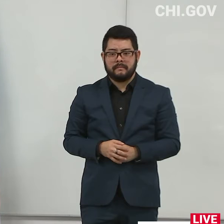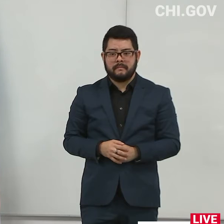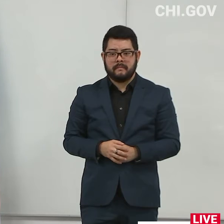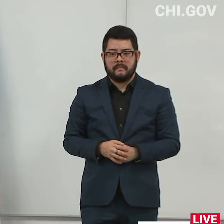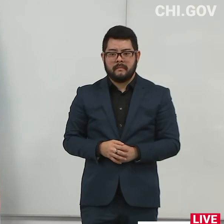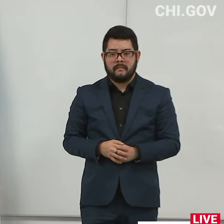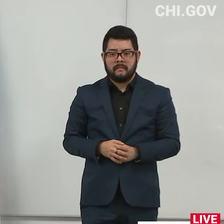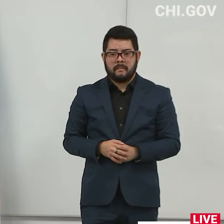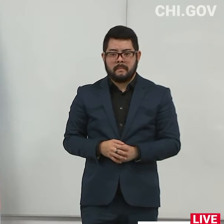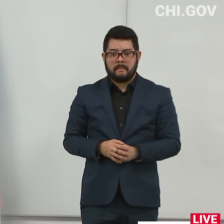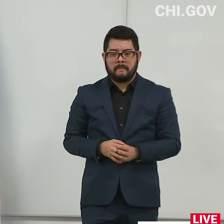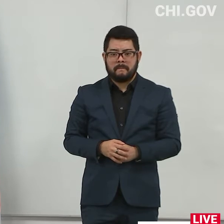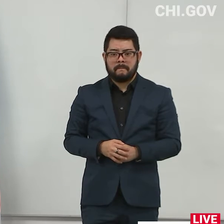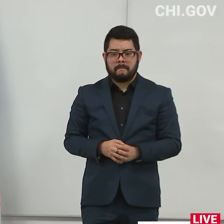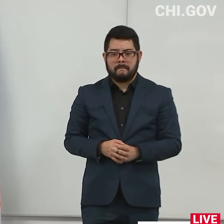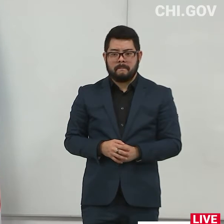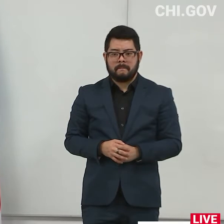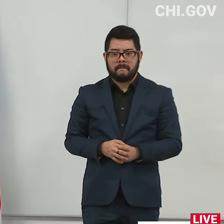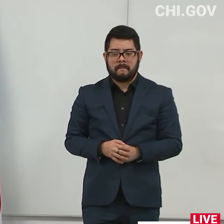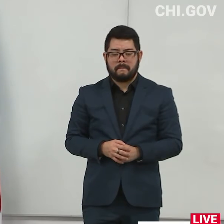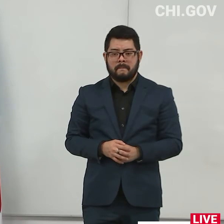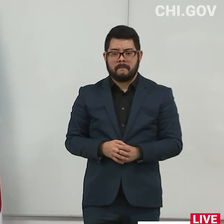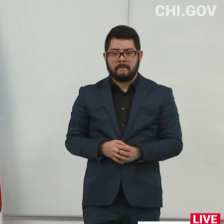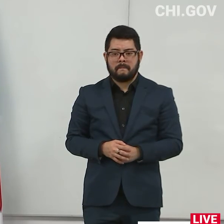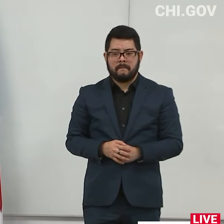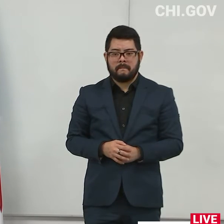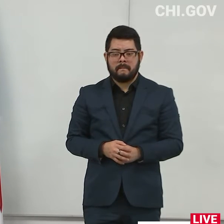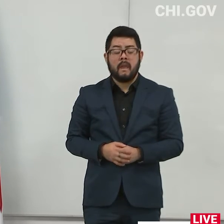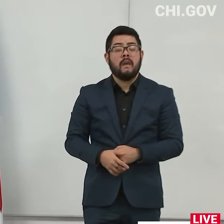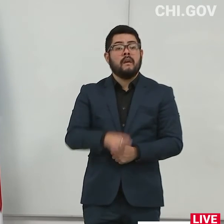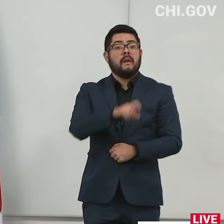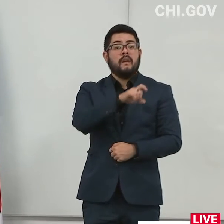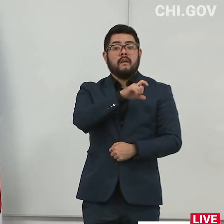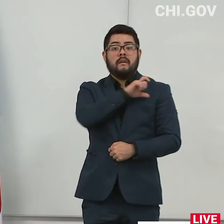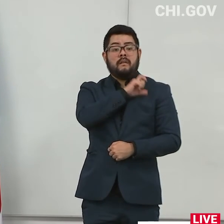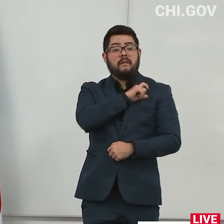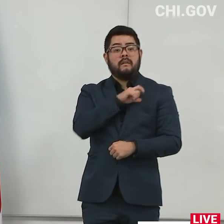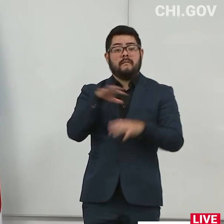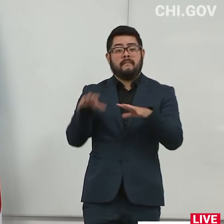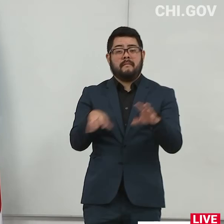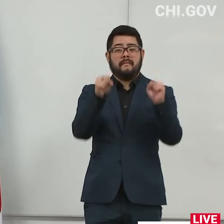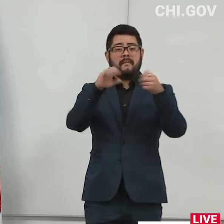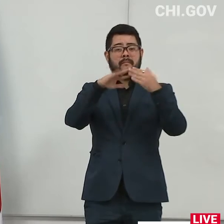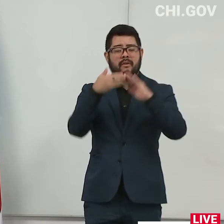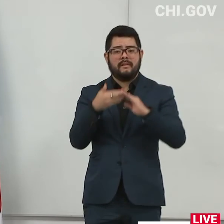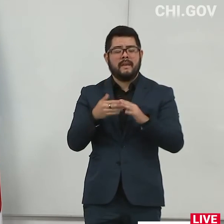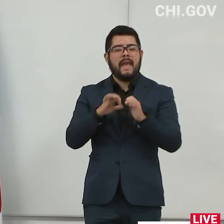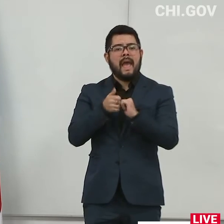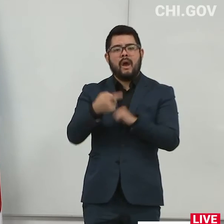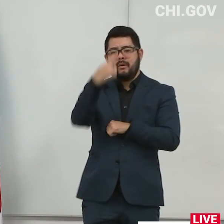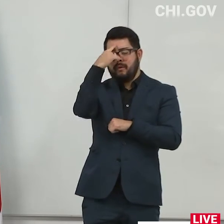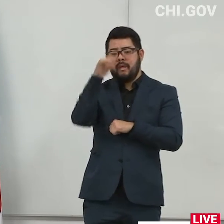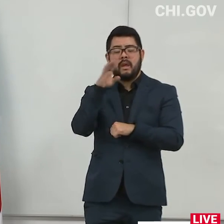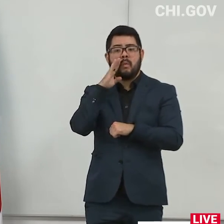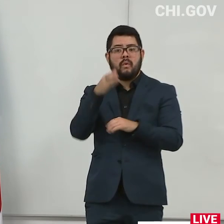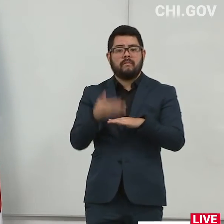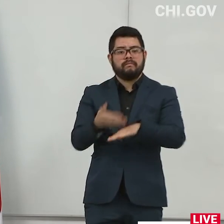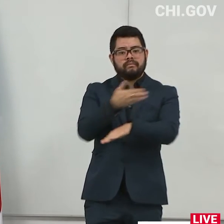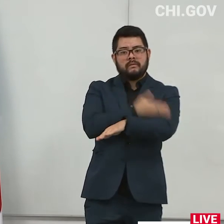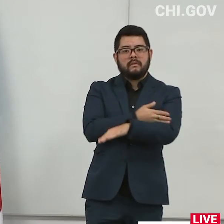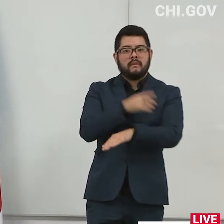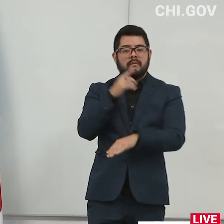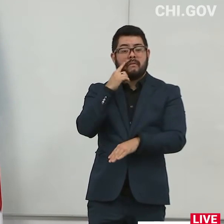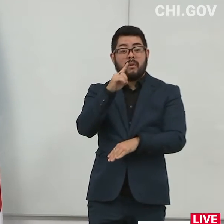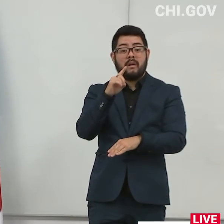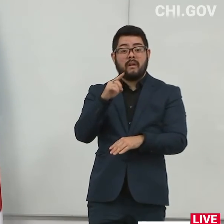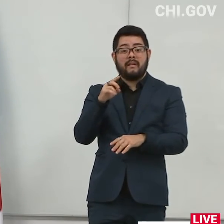however you want to frame it, on community policing, and how much does Operation Legend and the federal authorities' efforts to go after some of the most